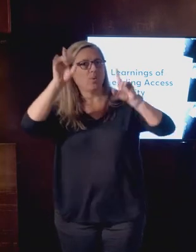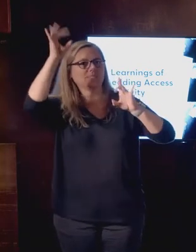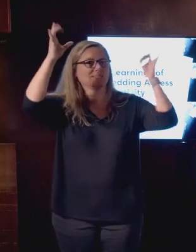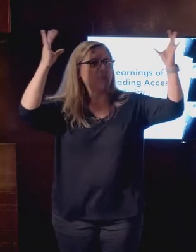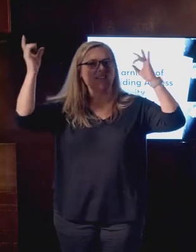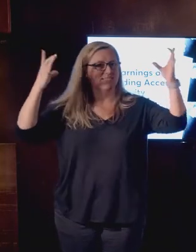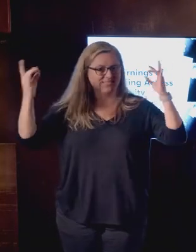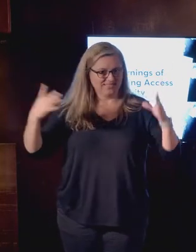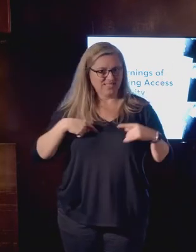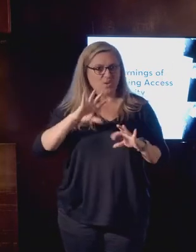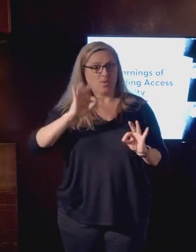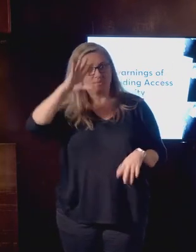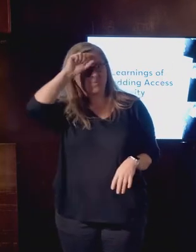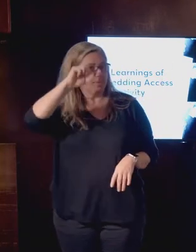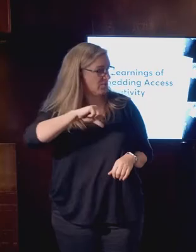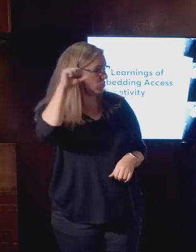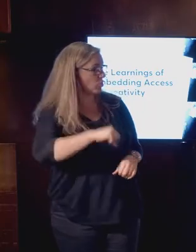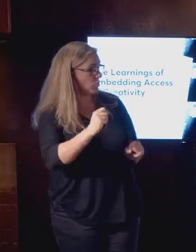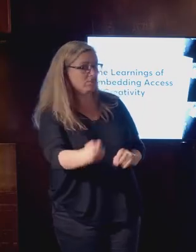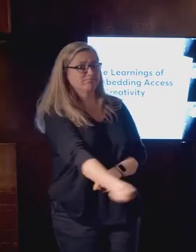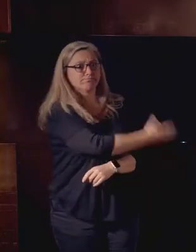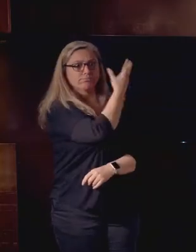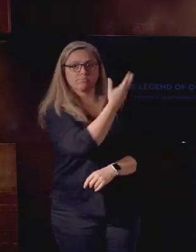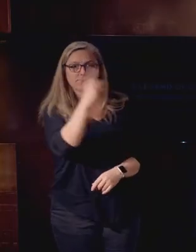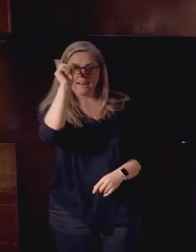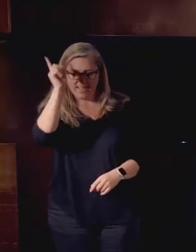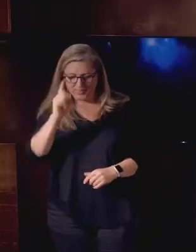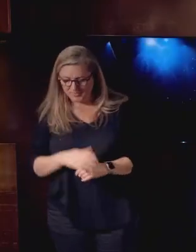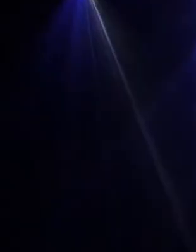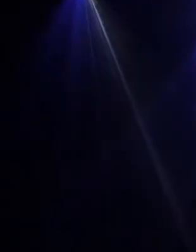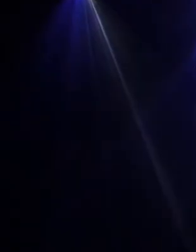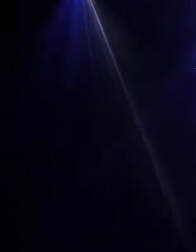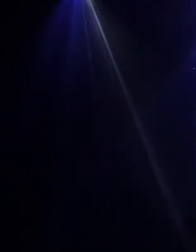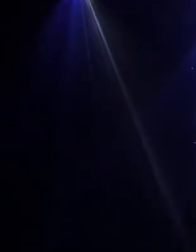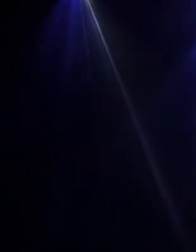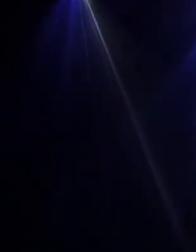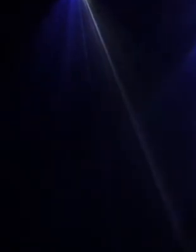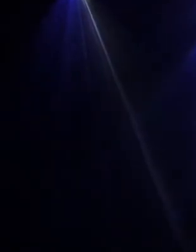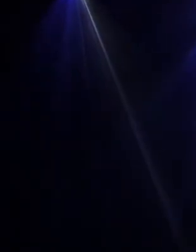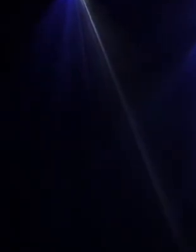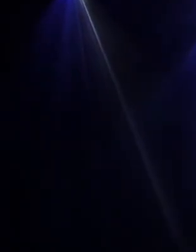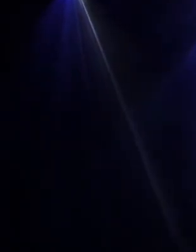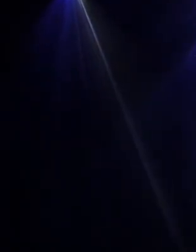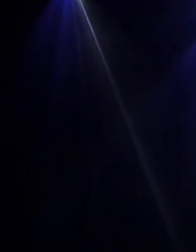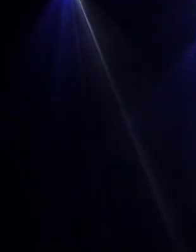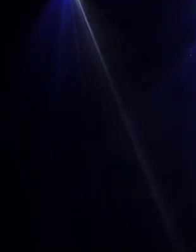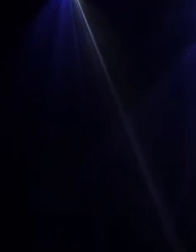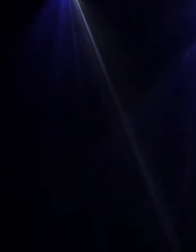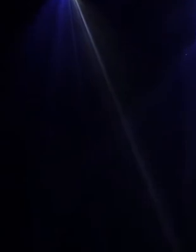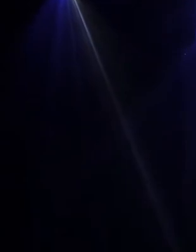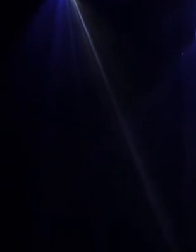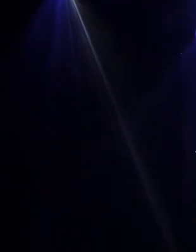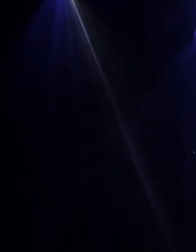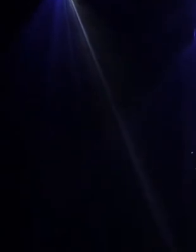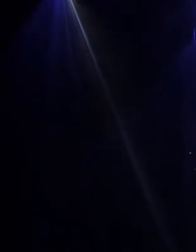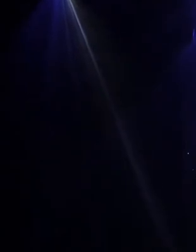remember it. But, should we go to that now? Hello, humans. I